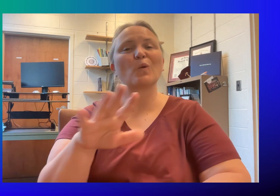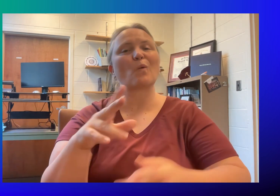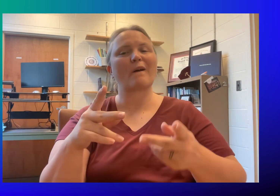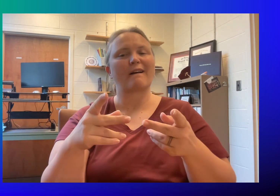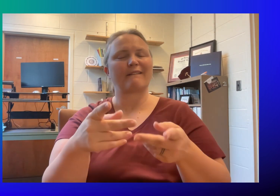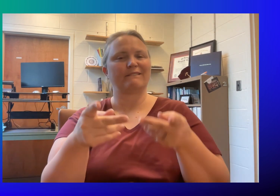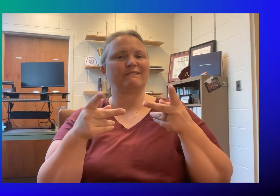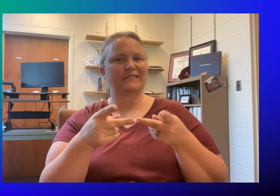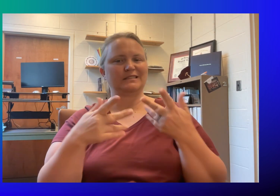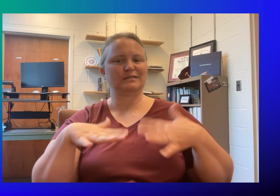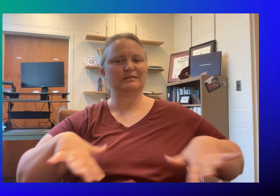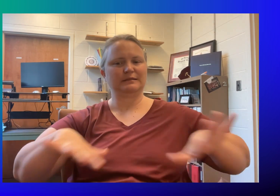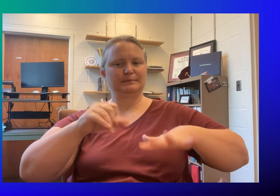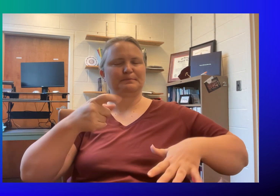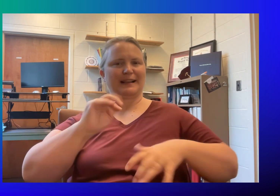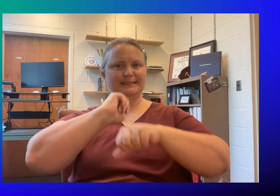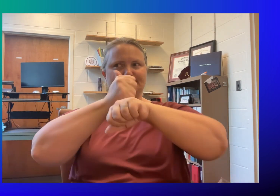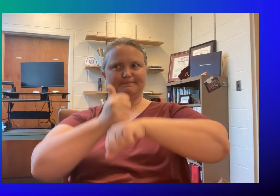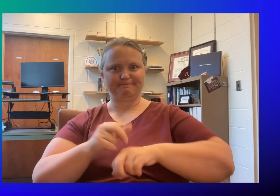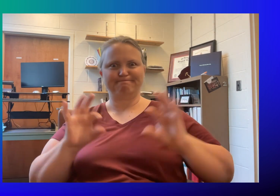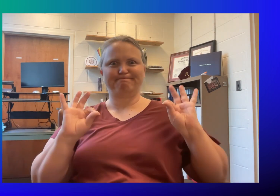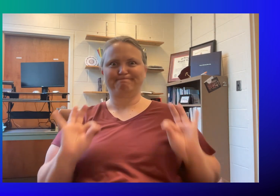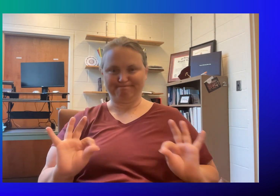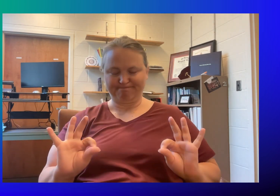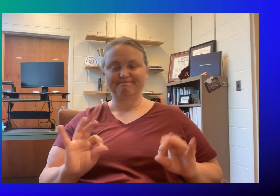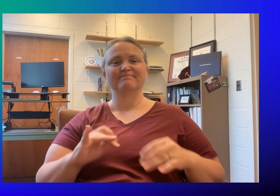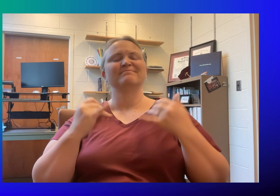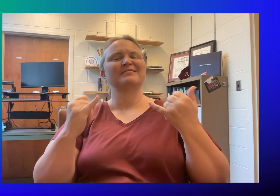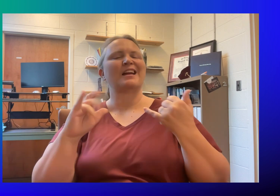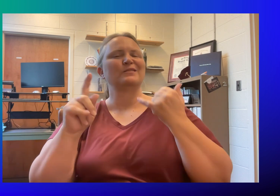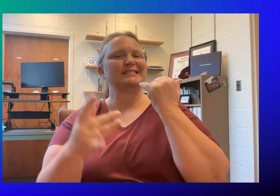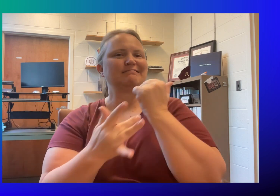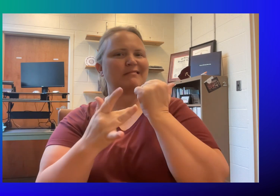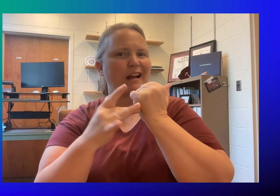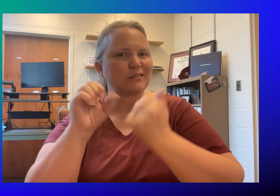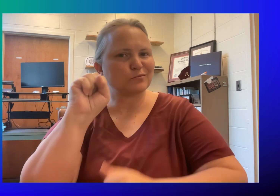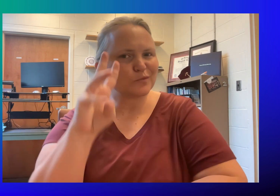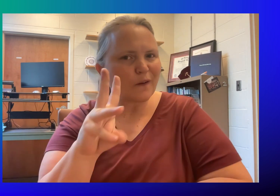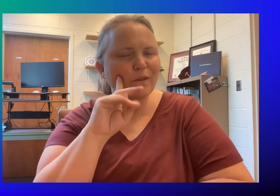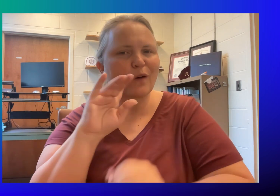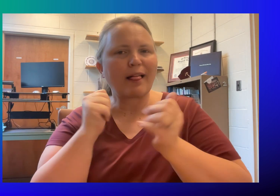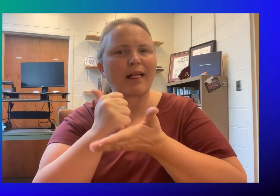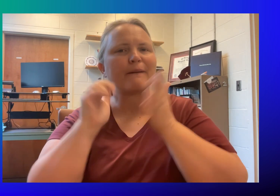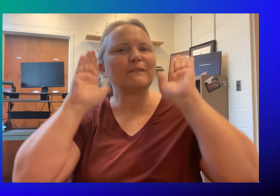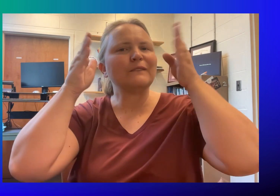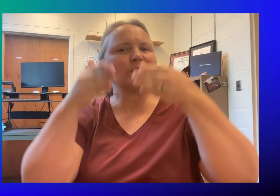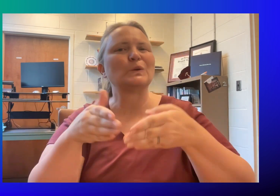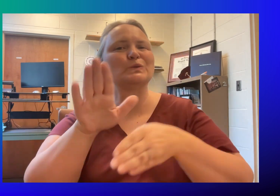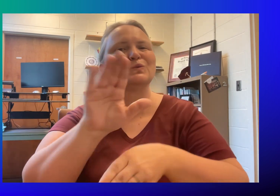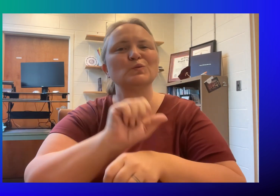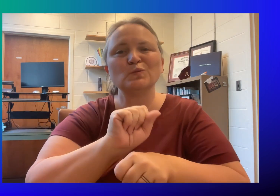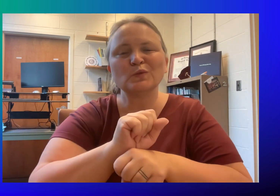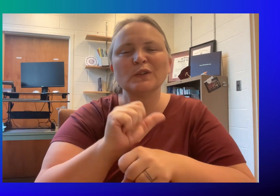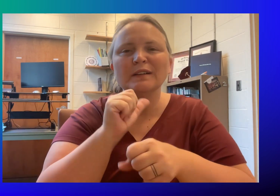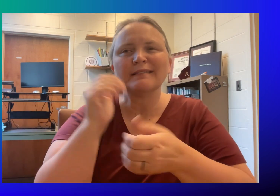up, then you need to think about the tech and software you need to focus on your work that you need to get done and not be